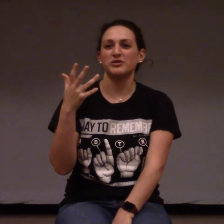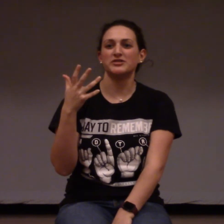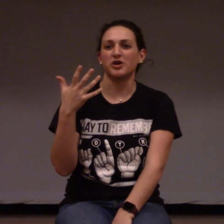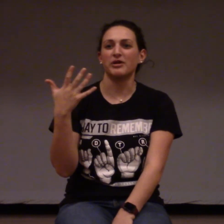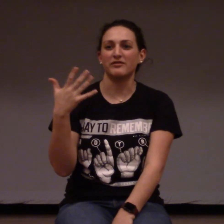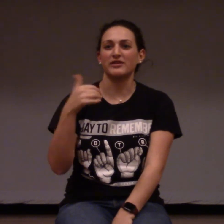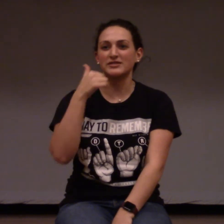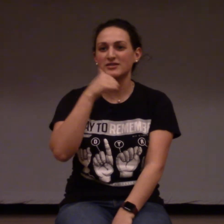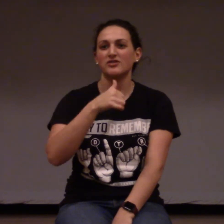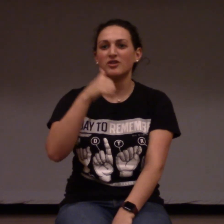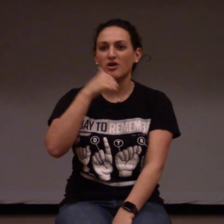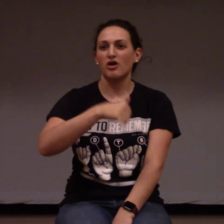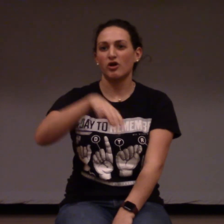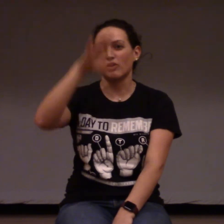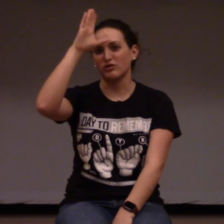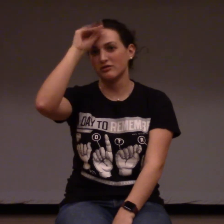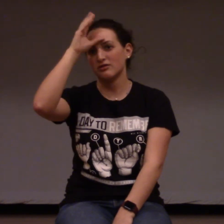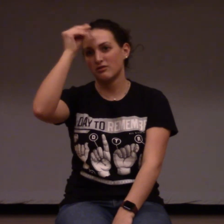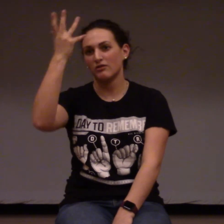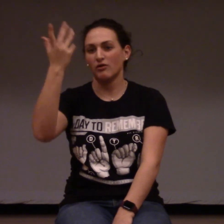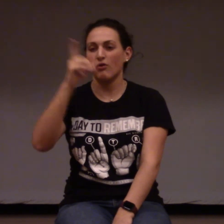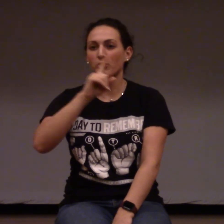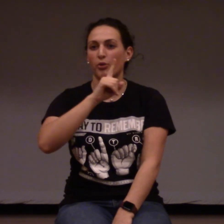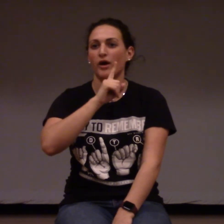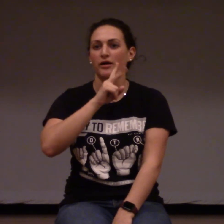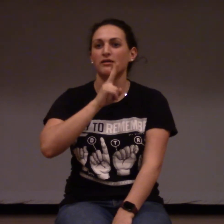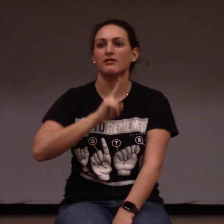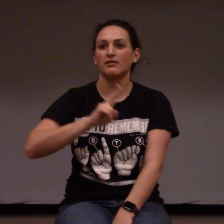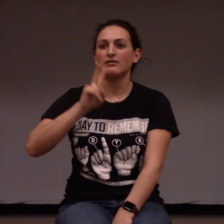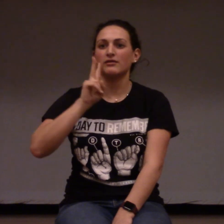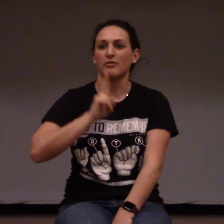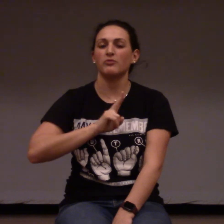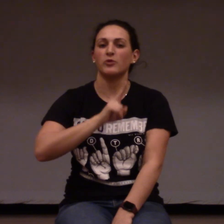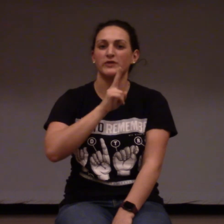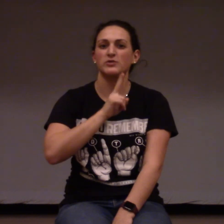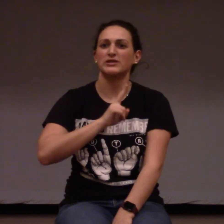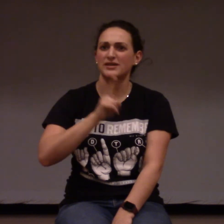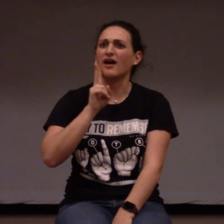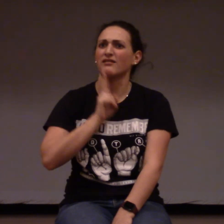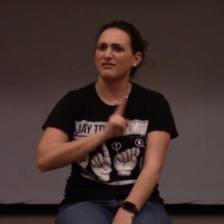determine if it's girl or boy. Yeah, with the twins. Yeah.